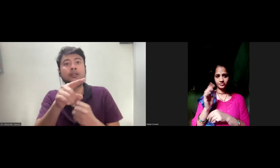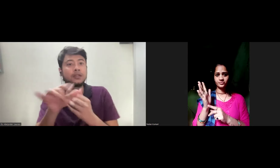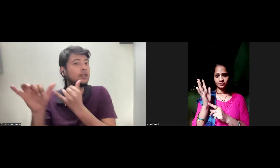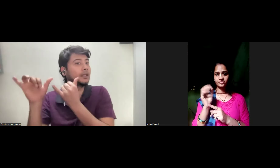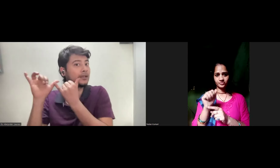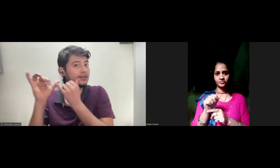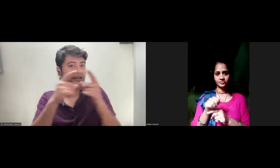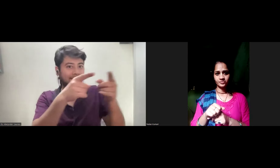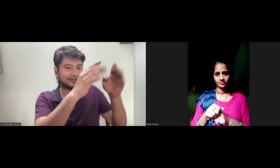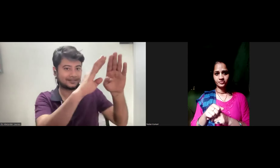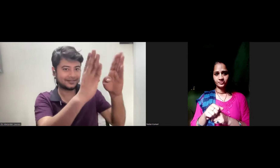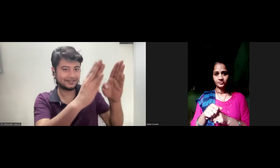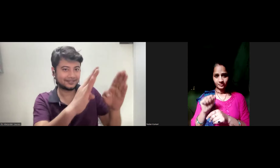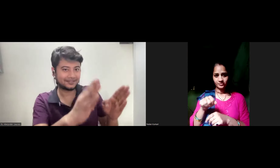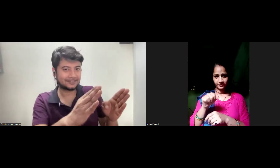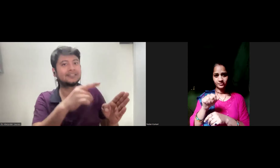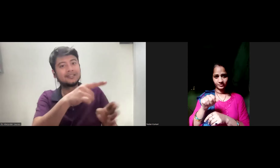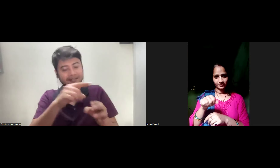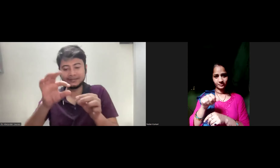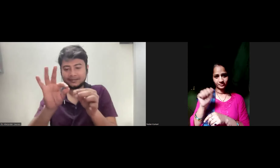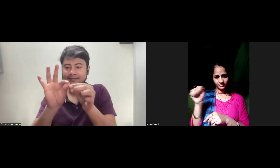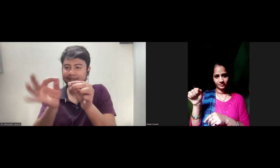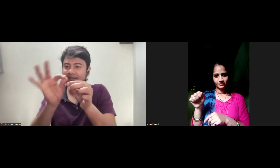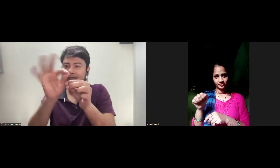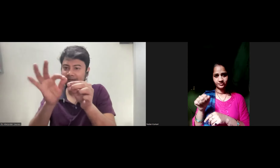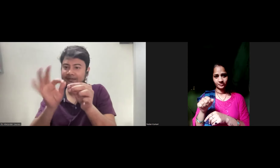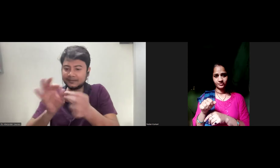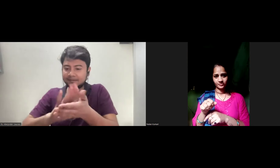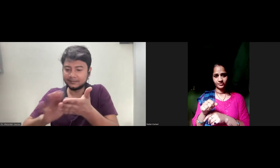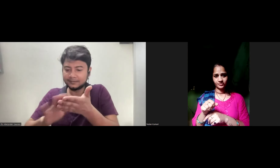Tulsi. That is so nice. That is nice.